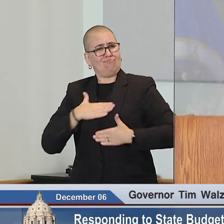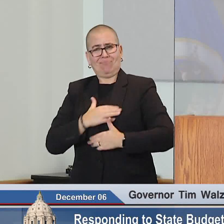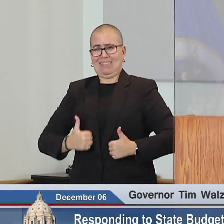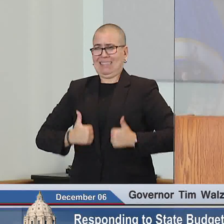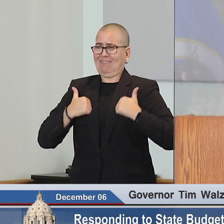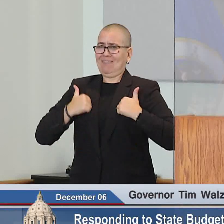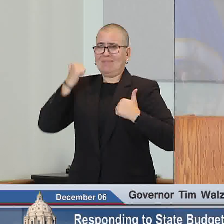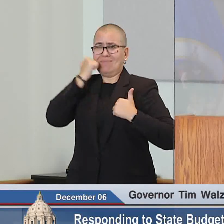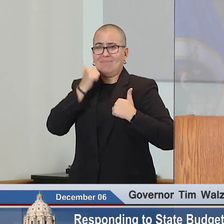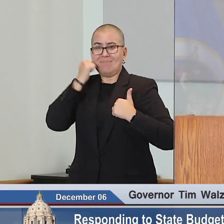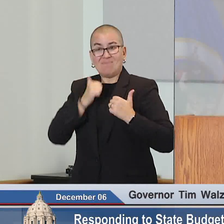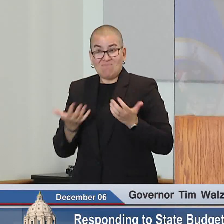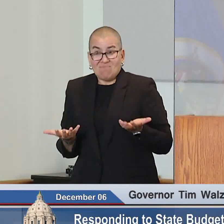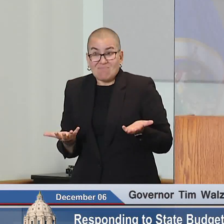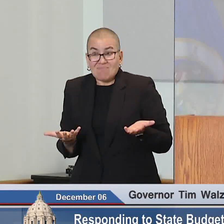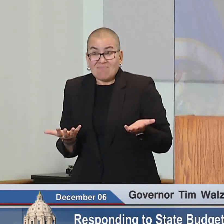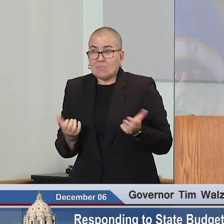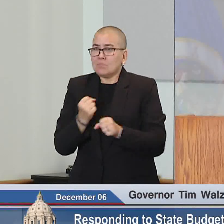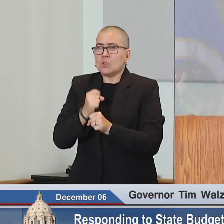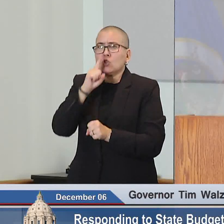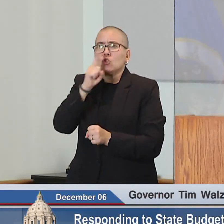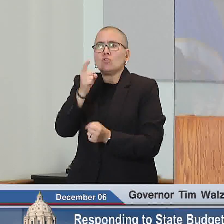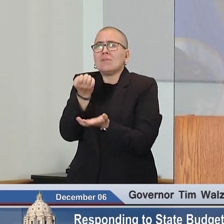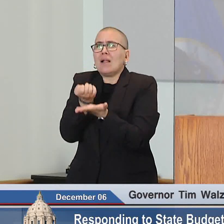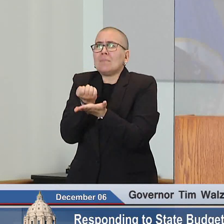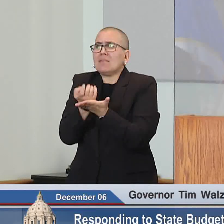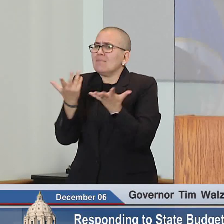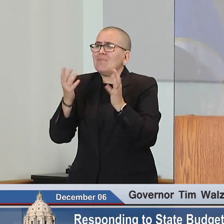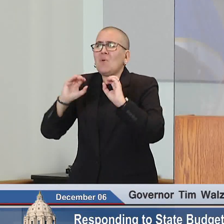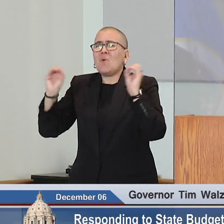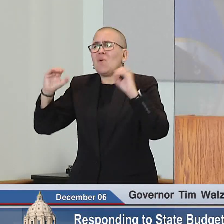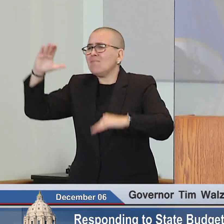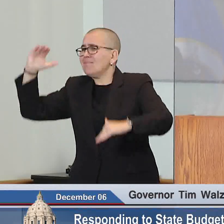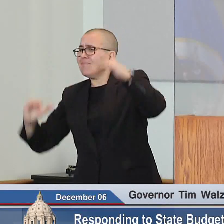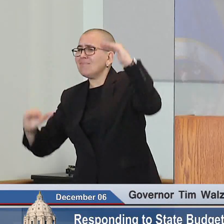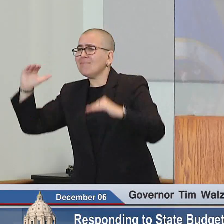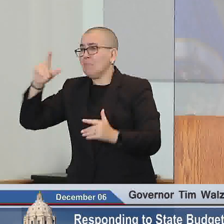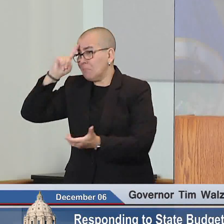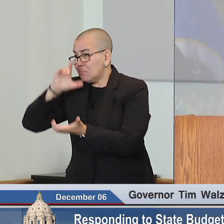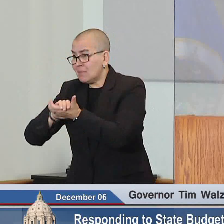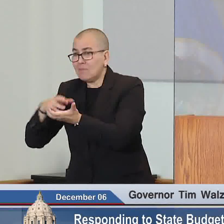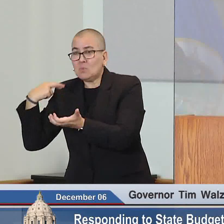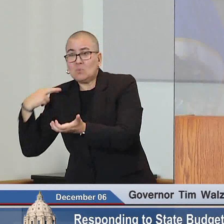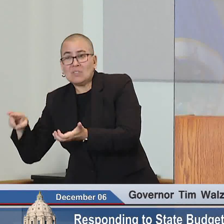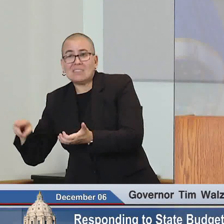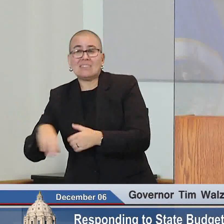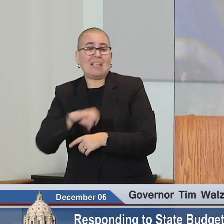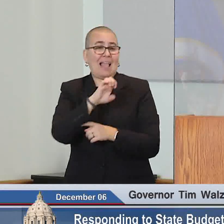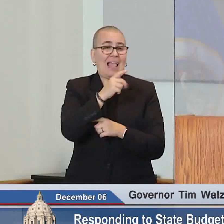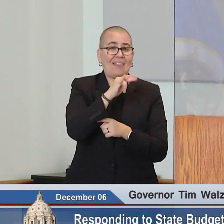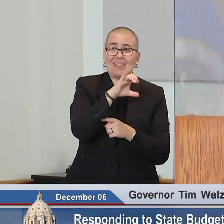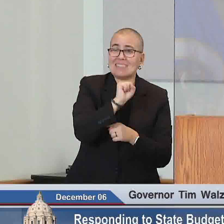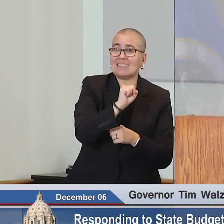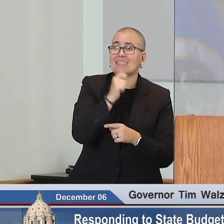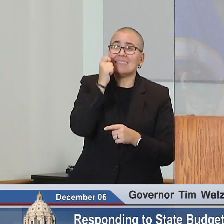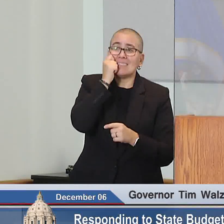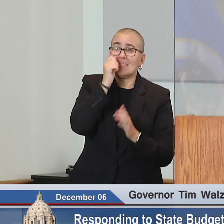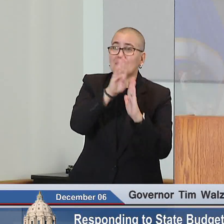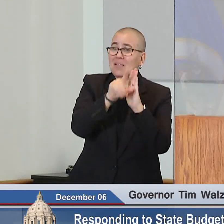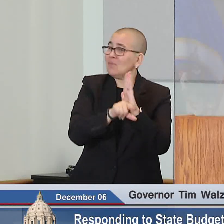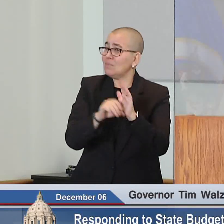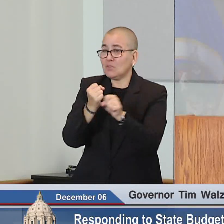economy, no matter where you come from, religion, race, ethnic background, that you feel welcome and safe in Minnesota,